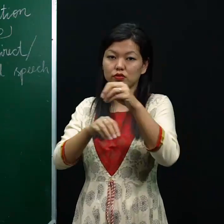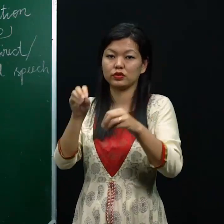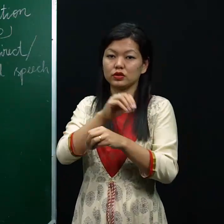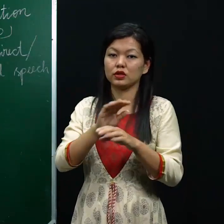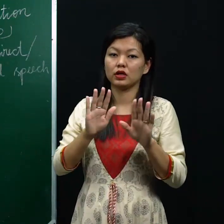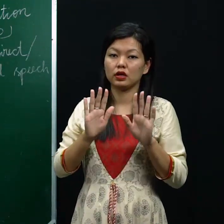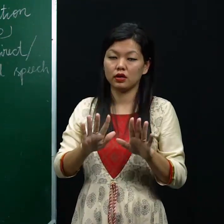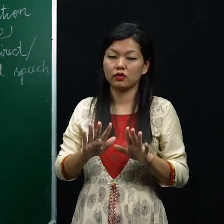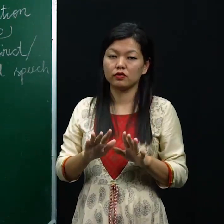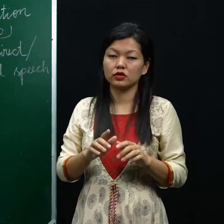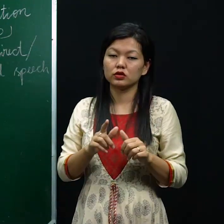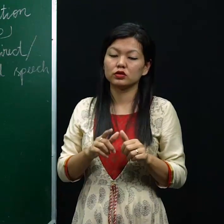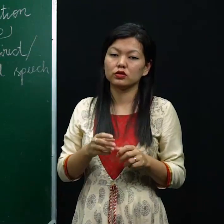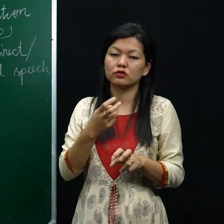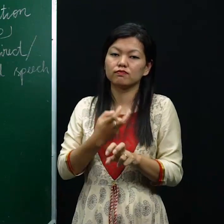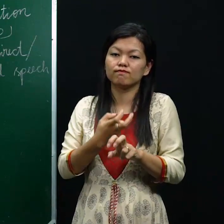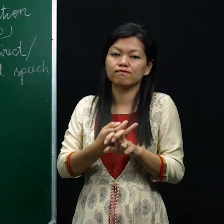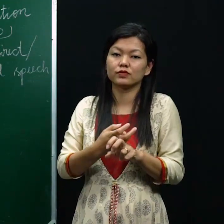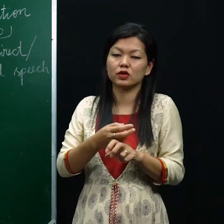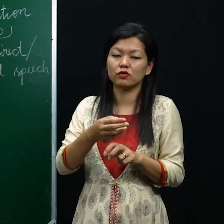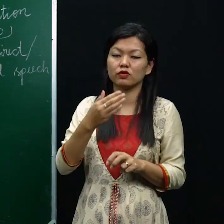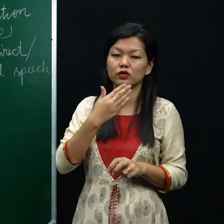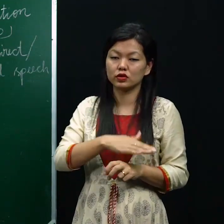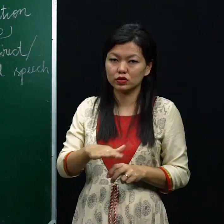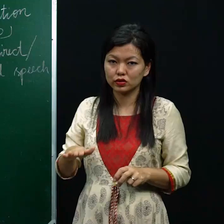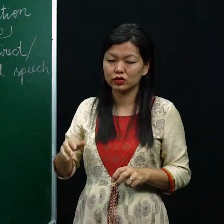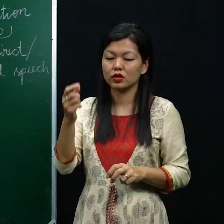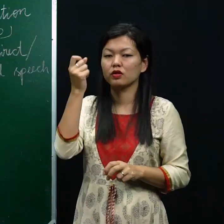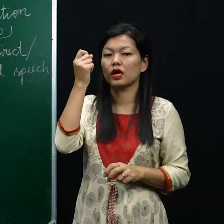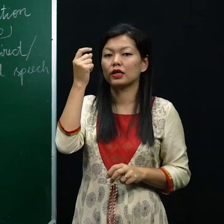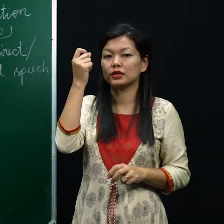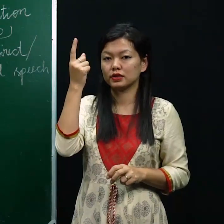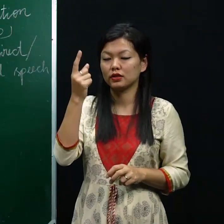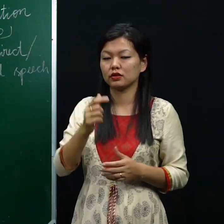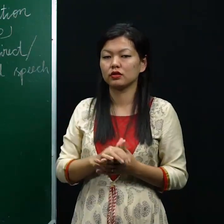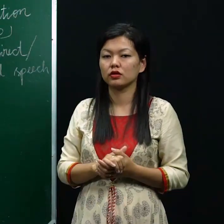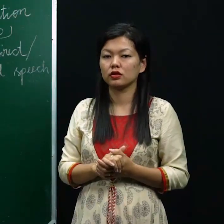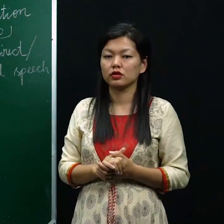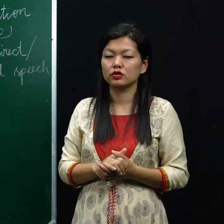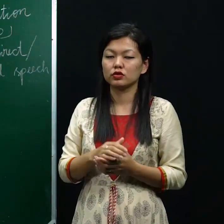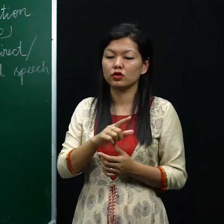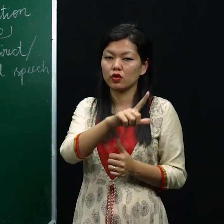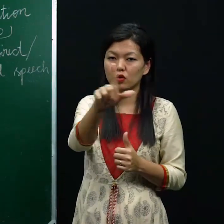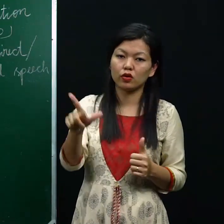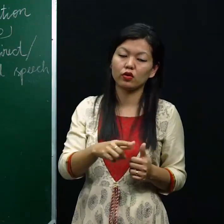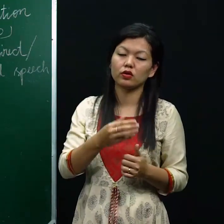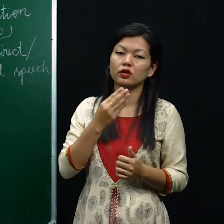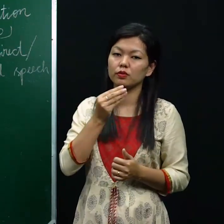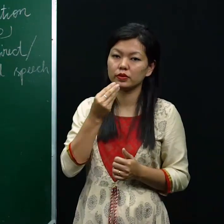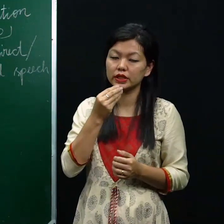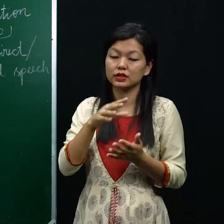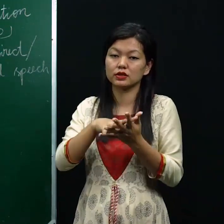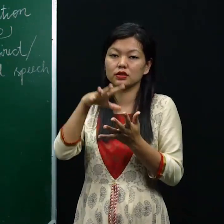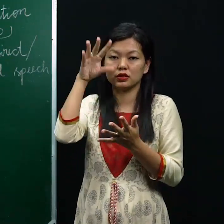becomes difficult for any student to solve it for the ones who do not listen to the explanation. So here, we will be doing direct